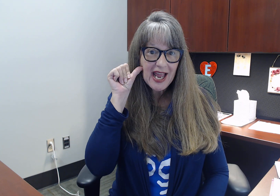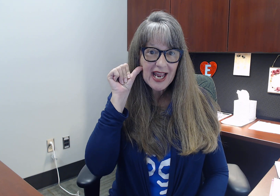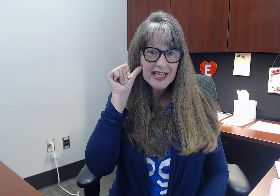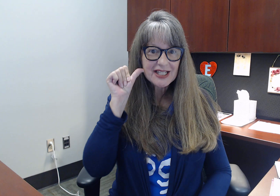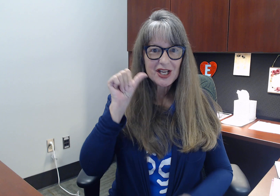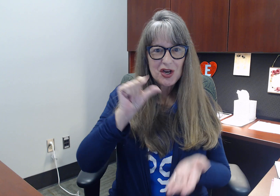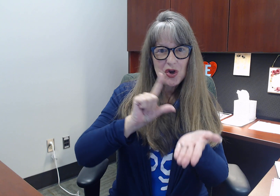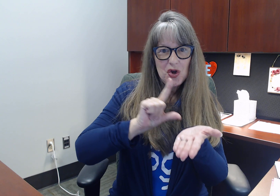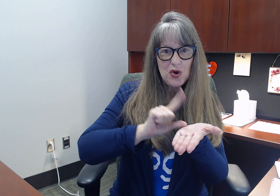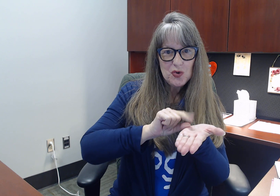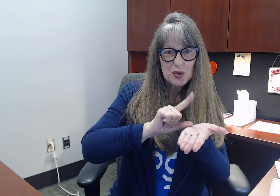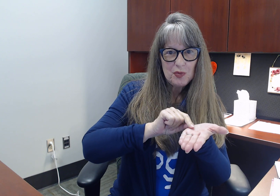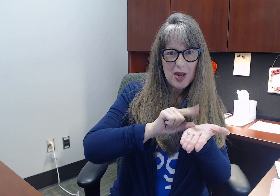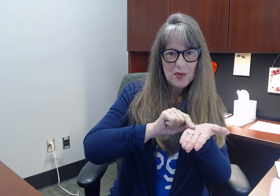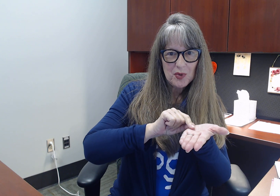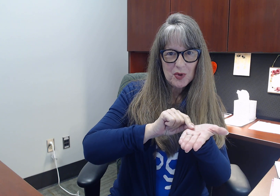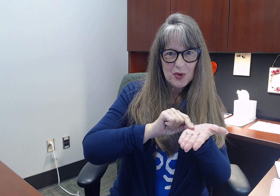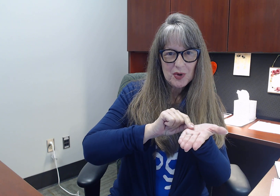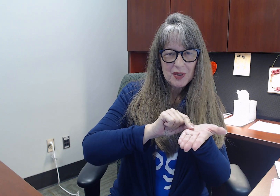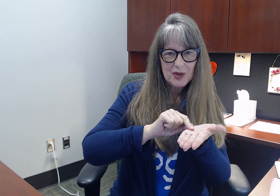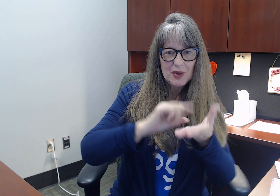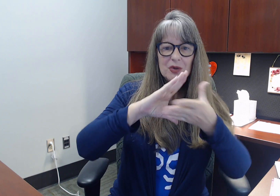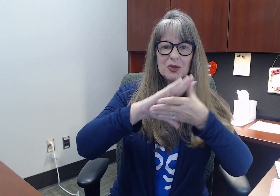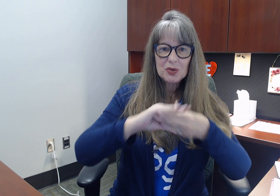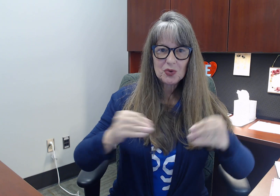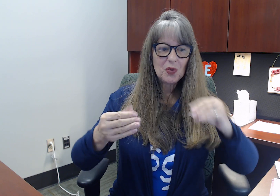Yesterday's newspaper story